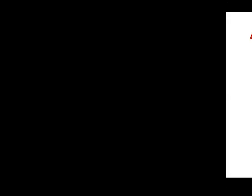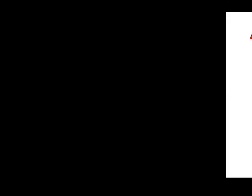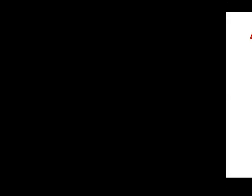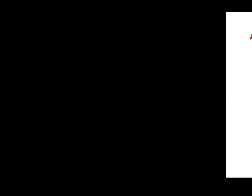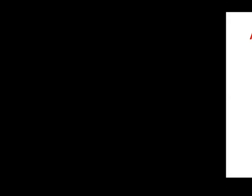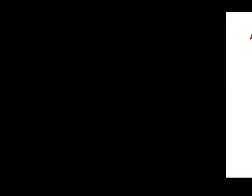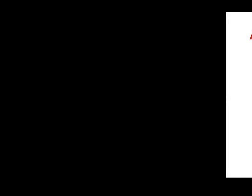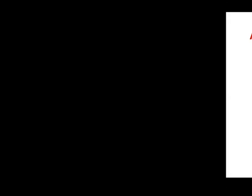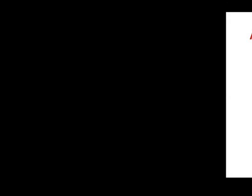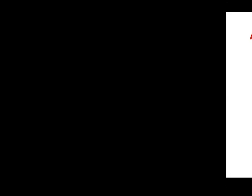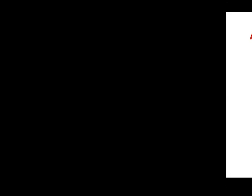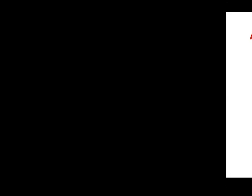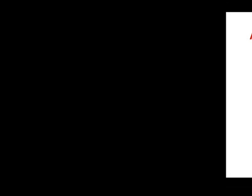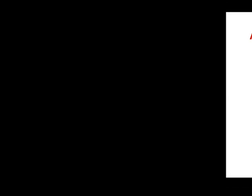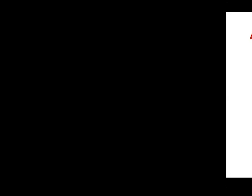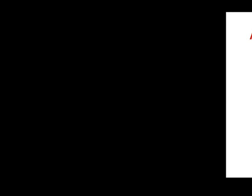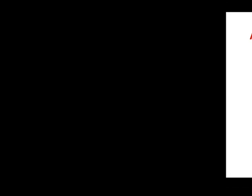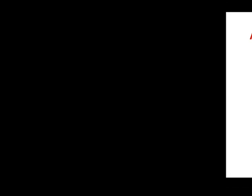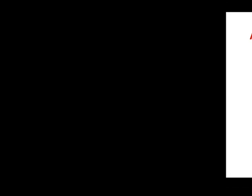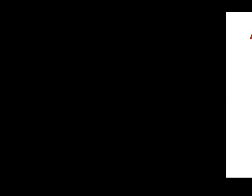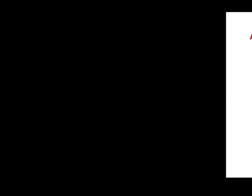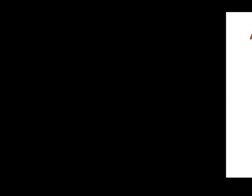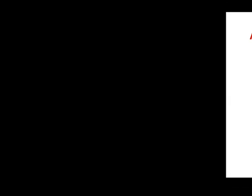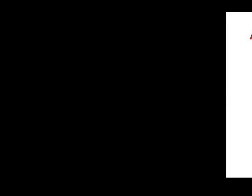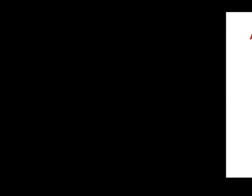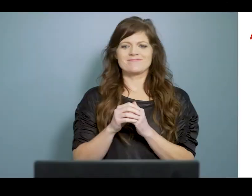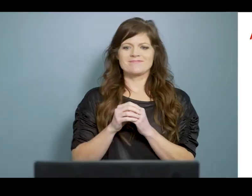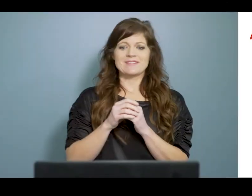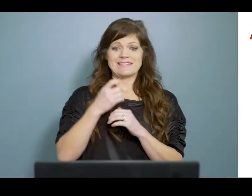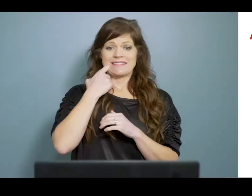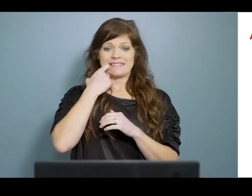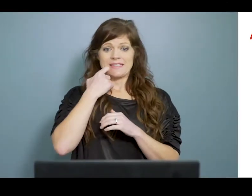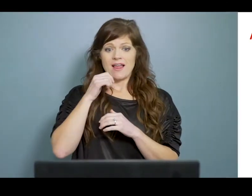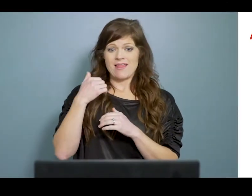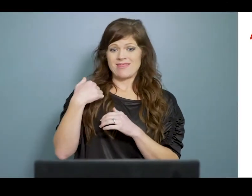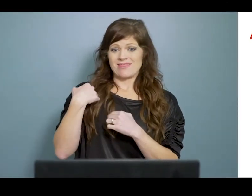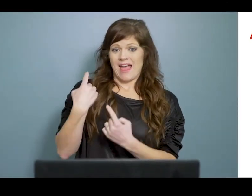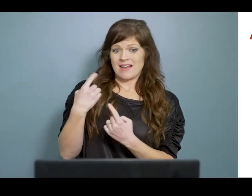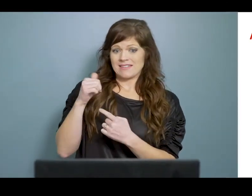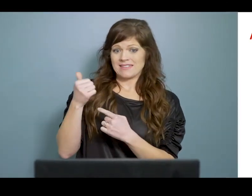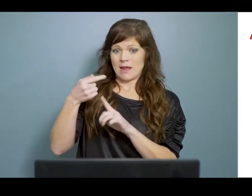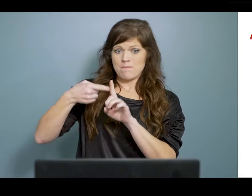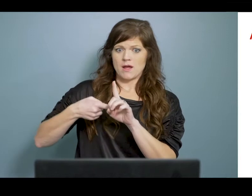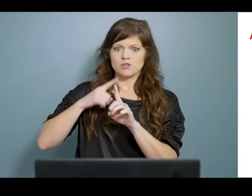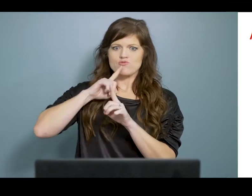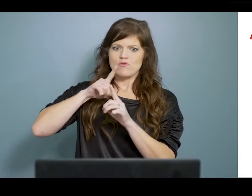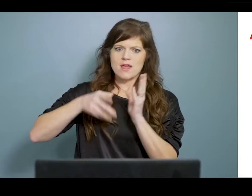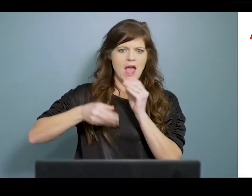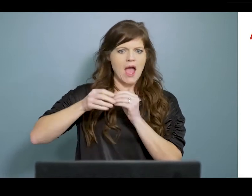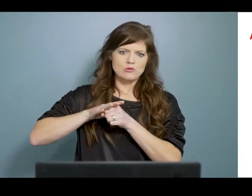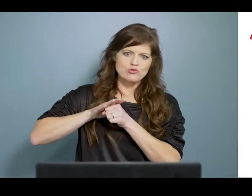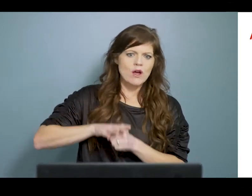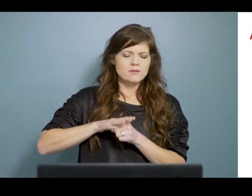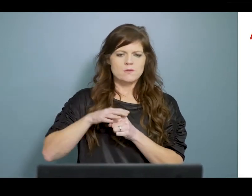find because we realized that the events of the last 10 months have been extremely stressful on all of us. And we